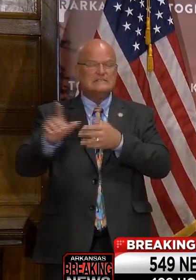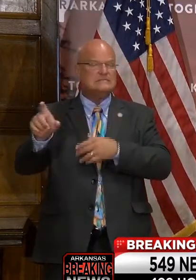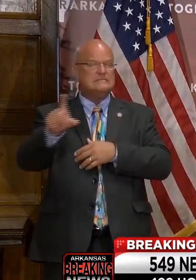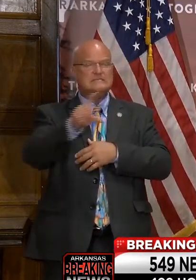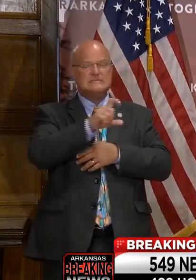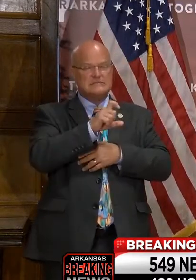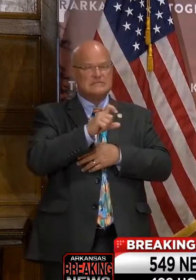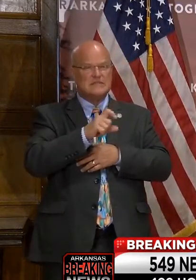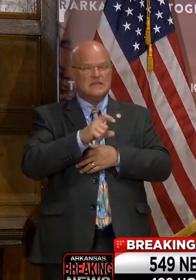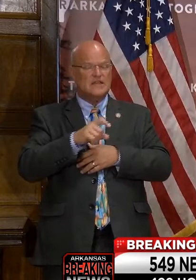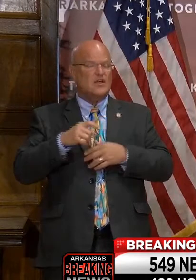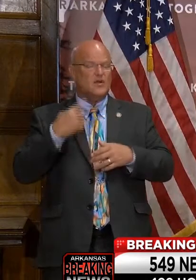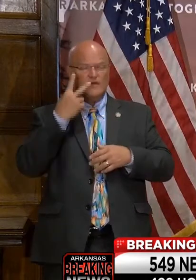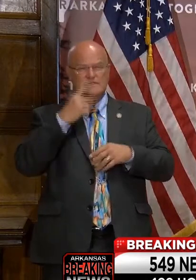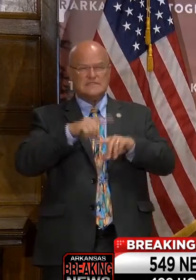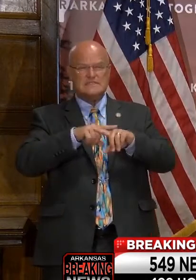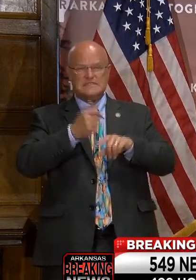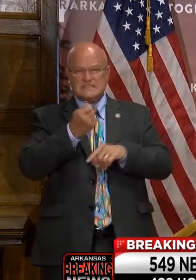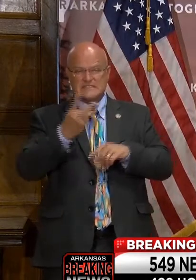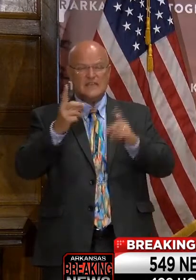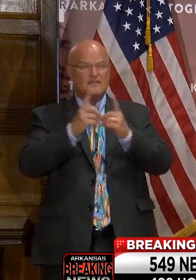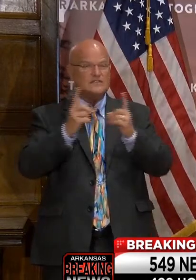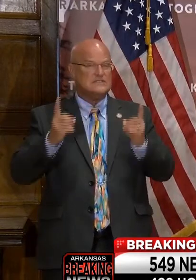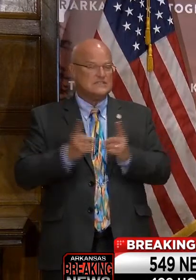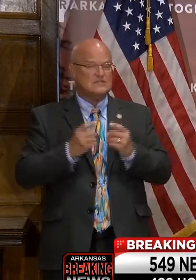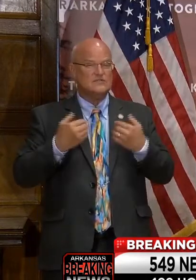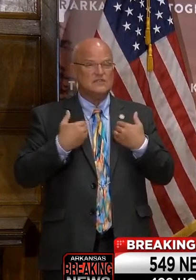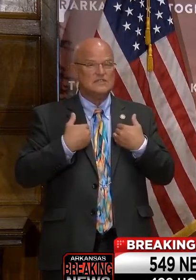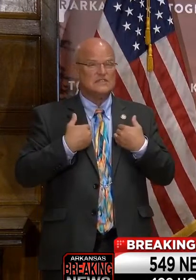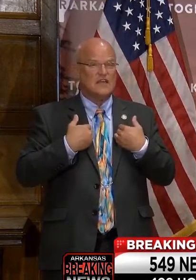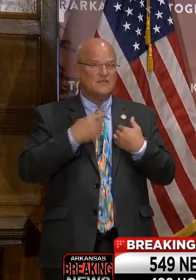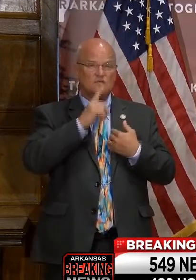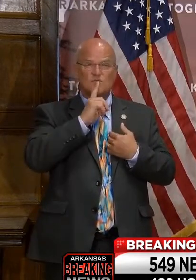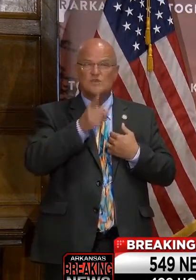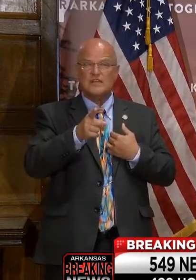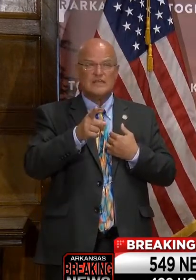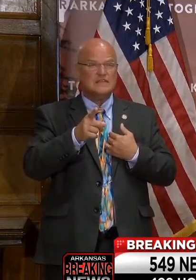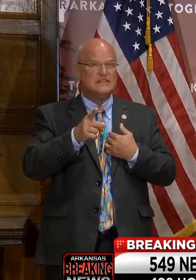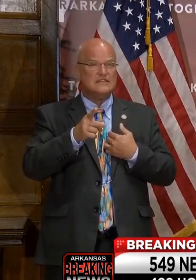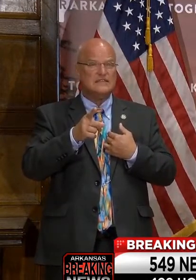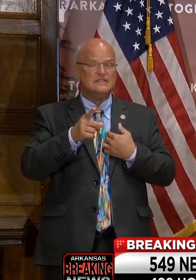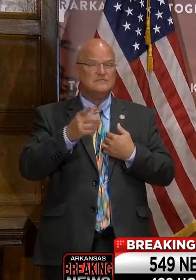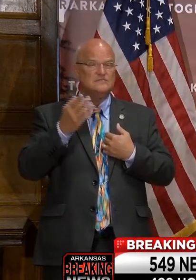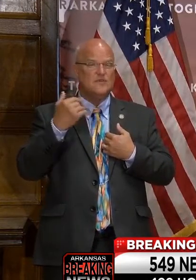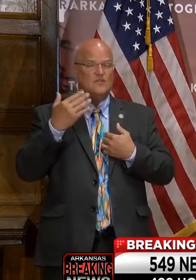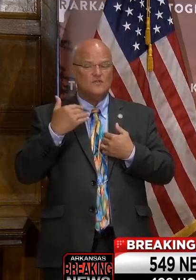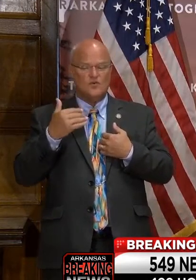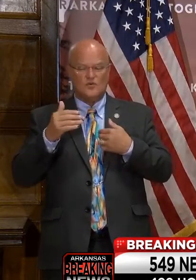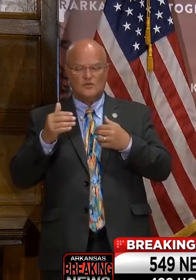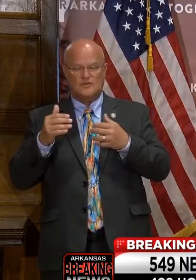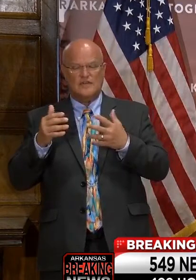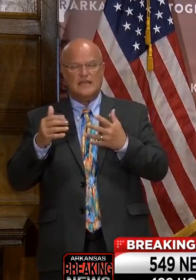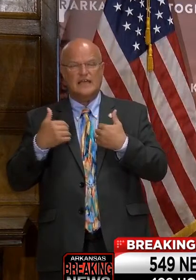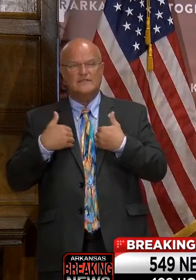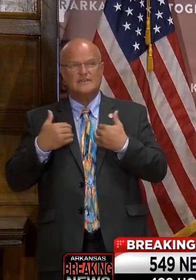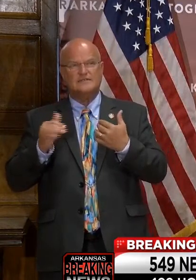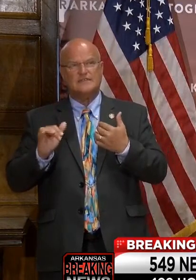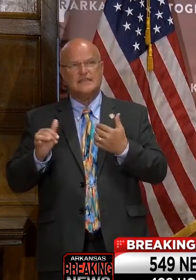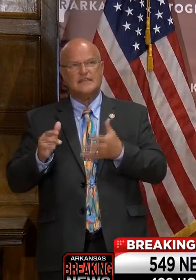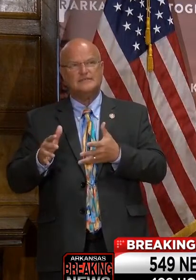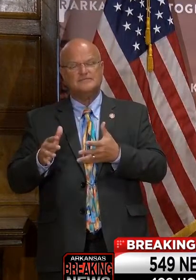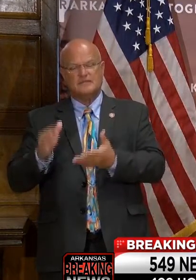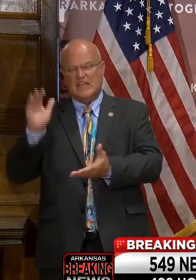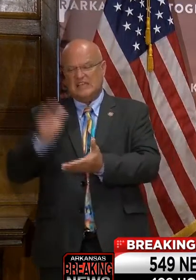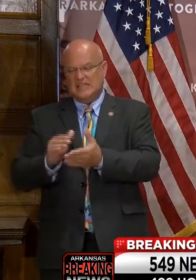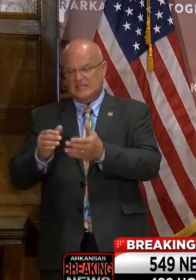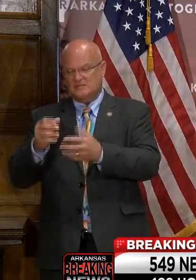face masks. We've seen a number of districts that have really migrated from more of a